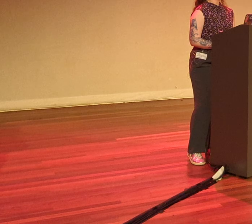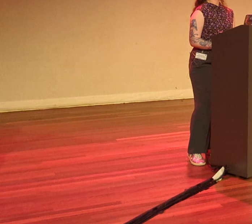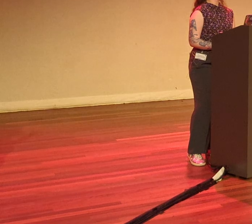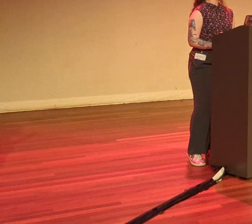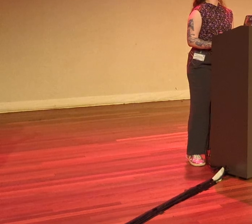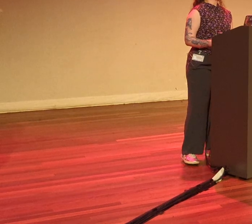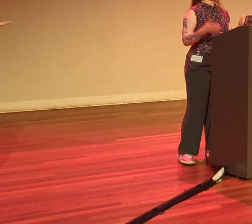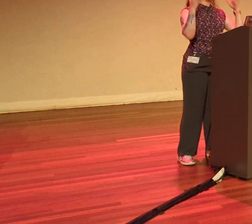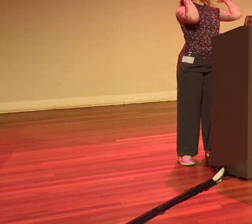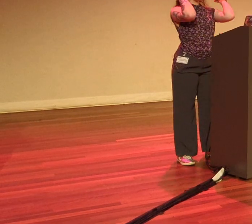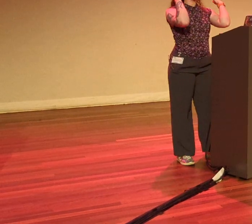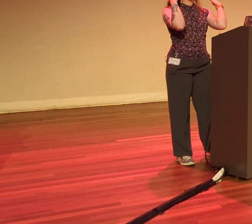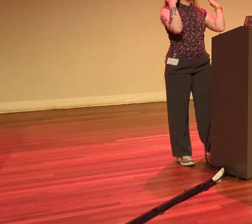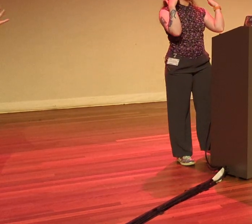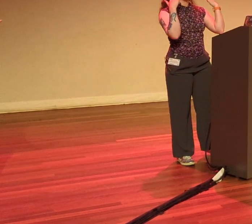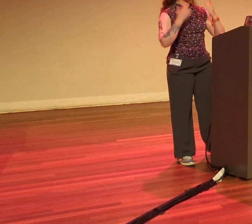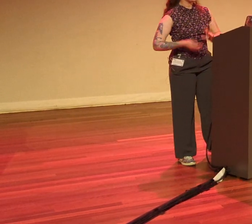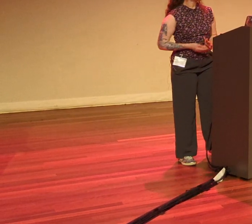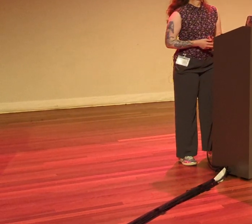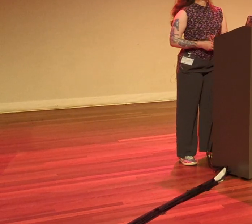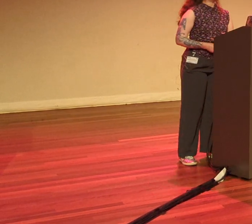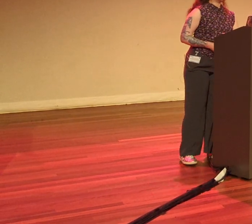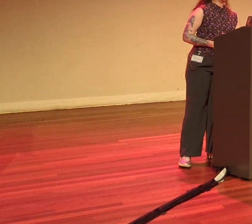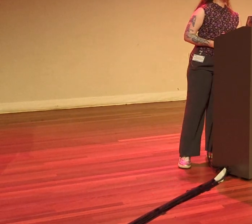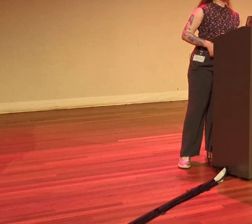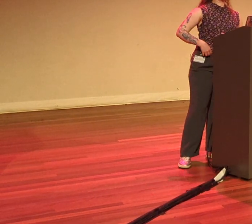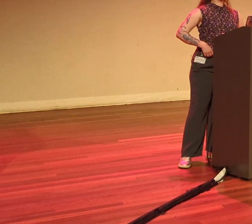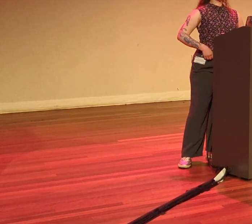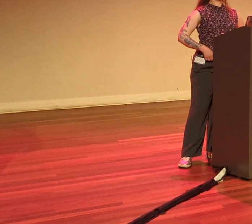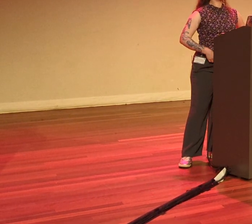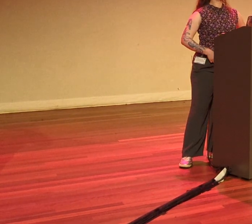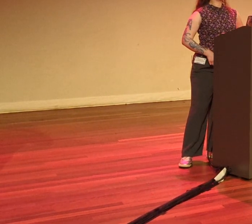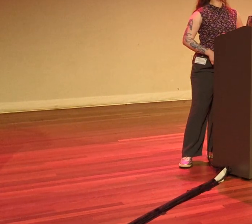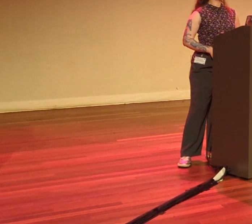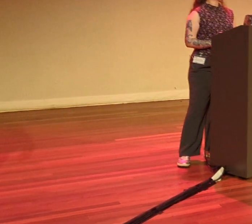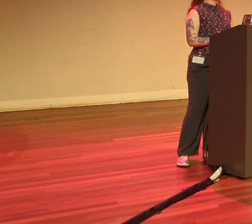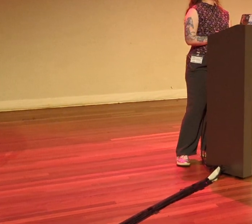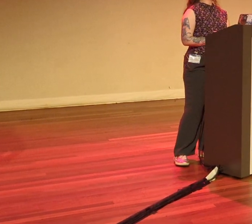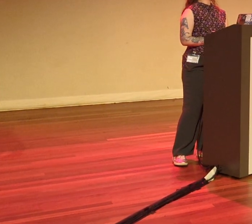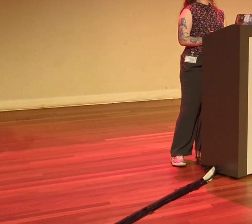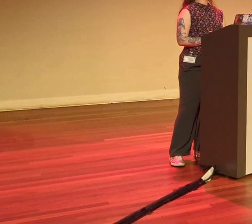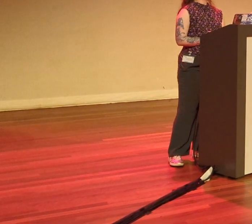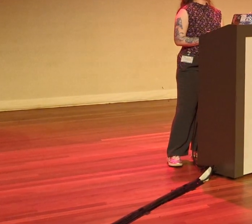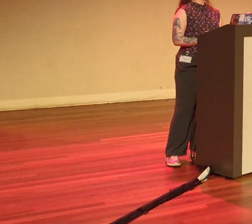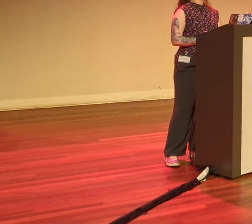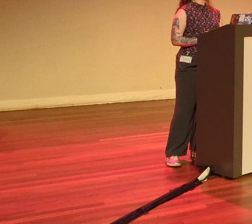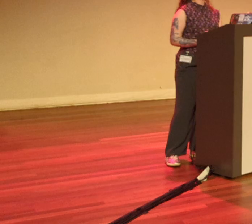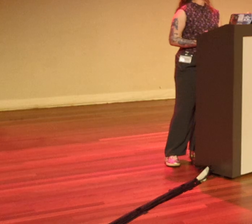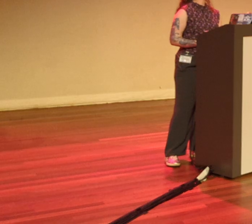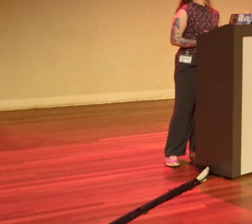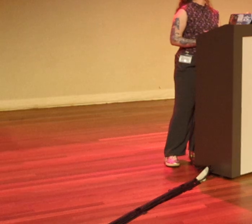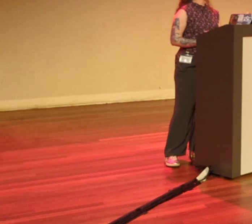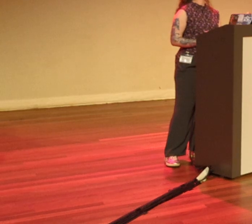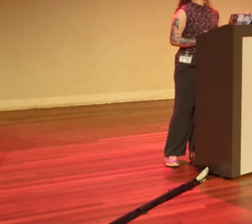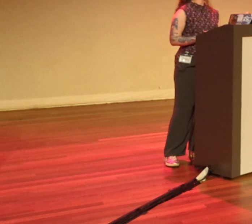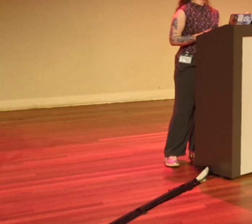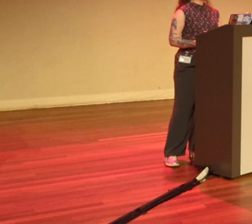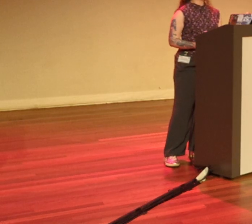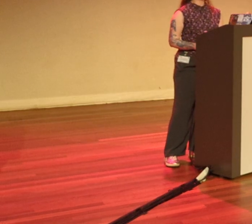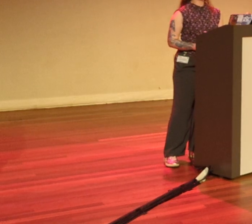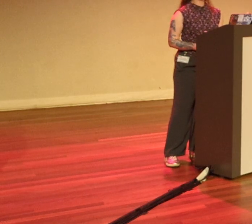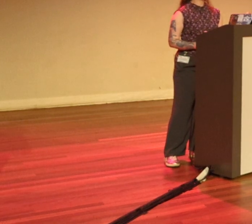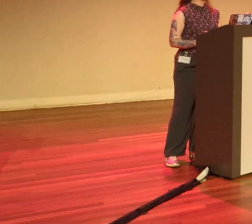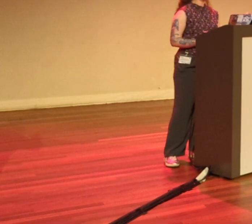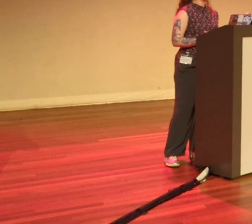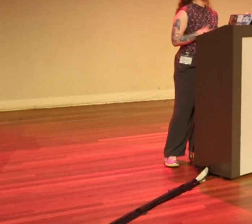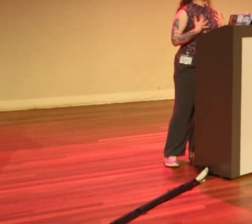this one first? Okay. I'm sorry, I have a very bad memory. So in terms of using Gemini for